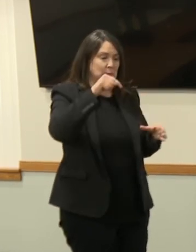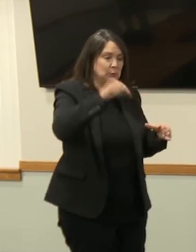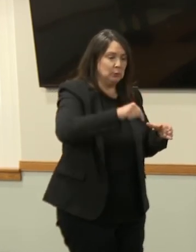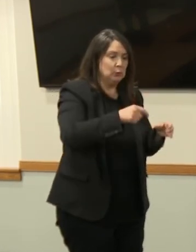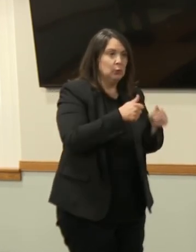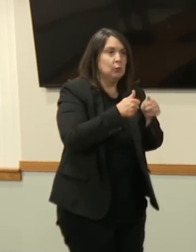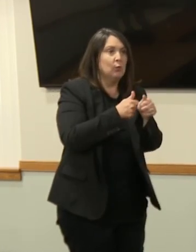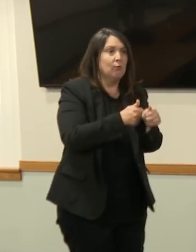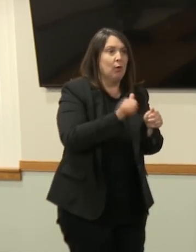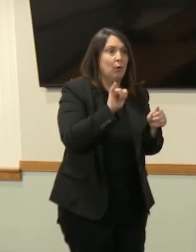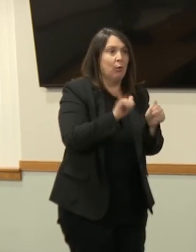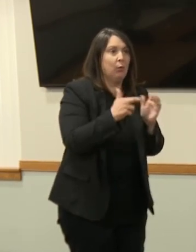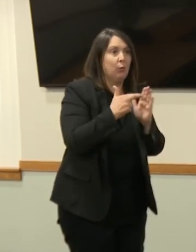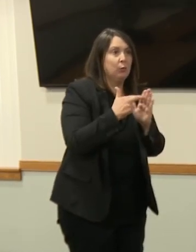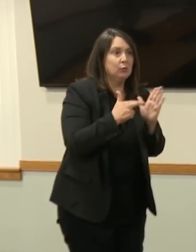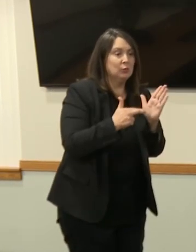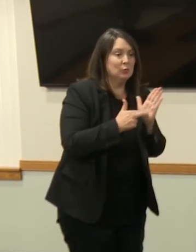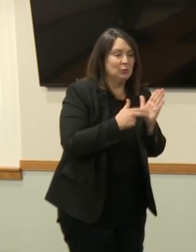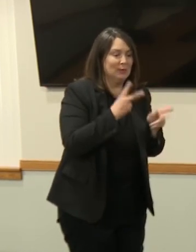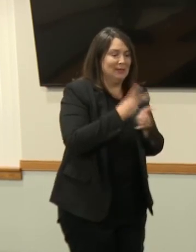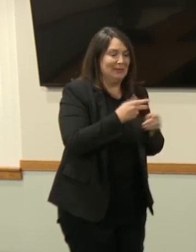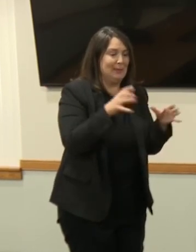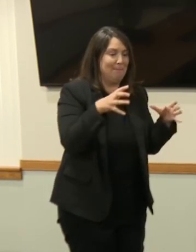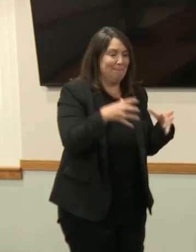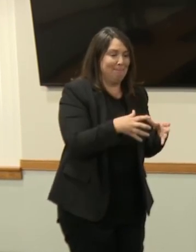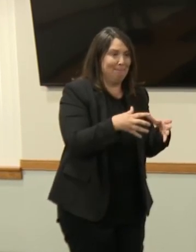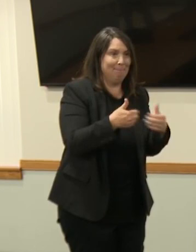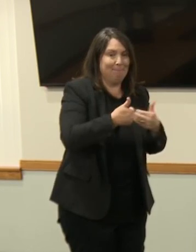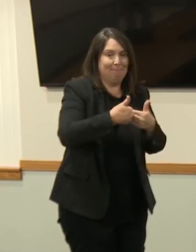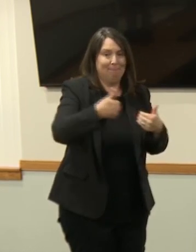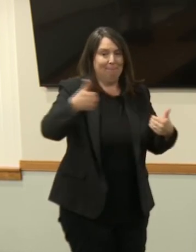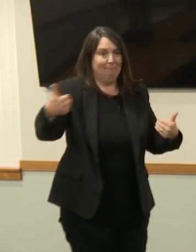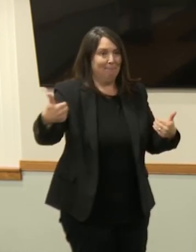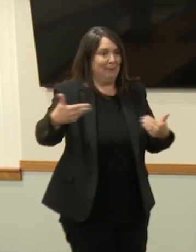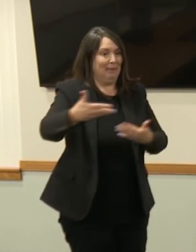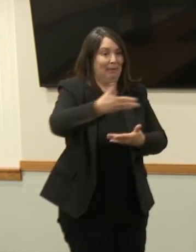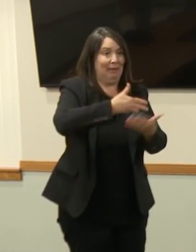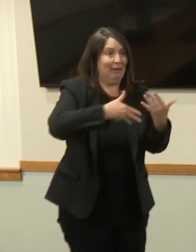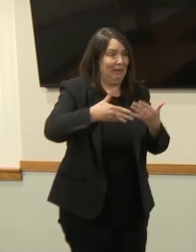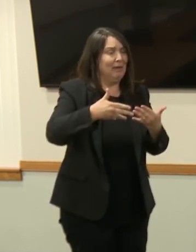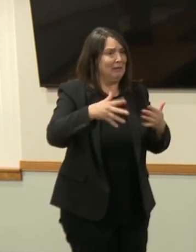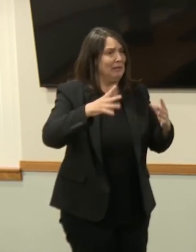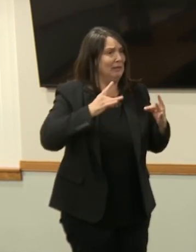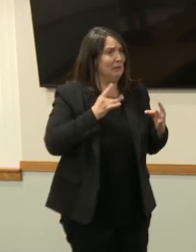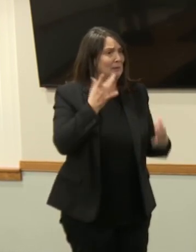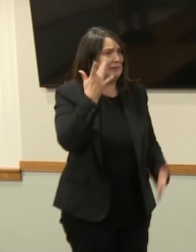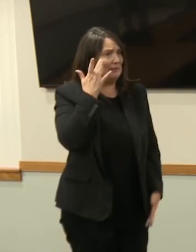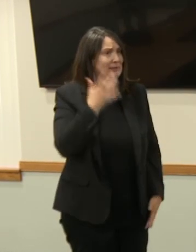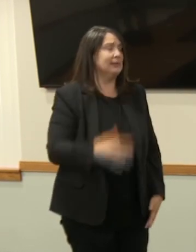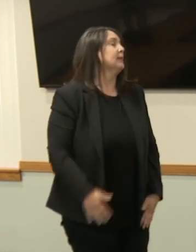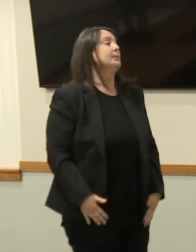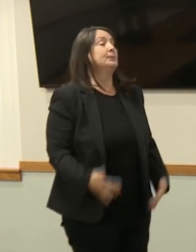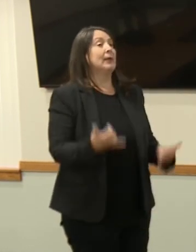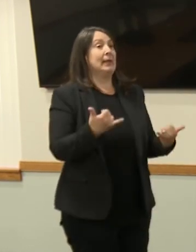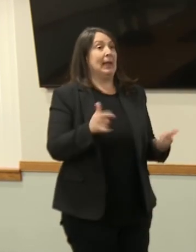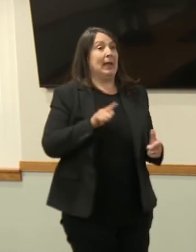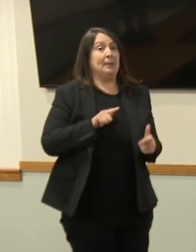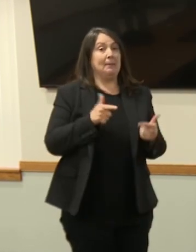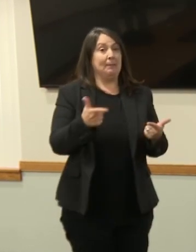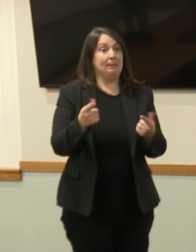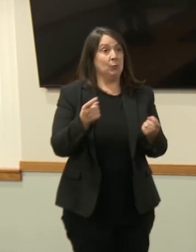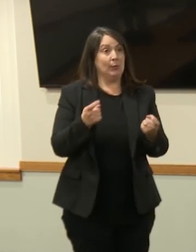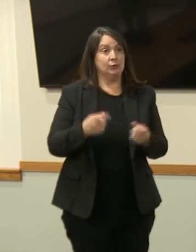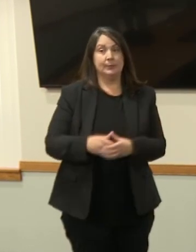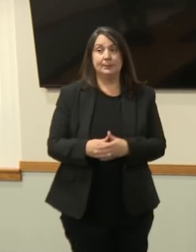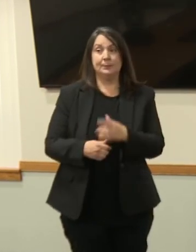these celebrations, but do it in a way that maintains the health and safety of our community. With that, I'll open it up to questions.